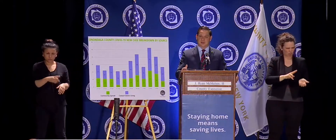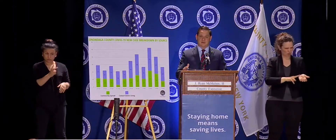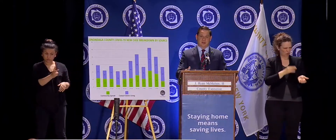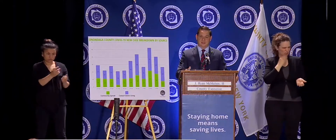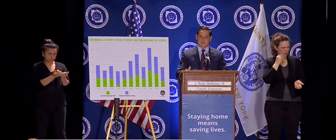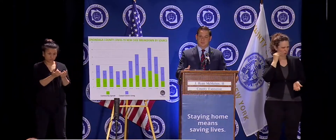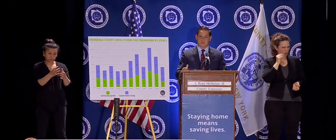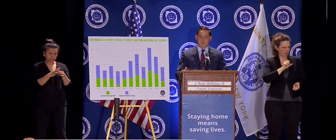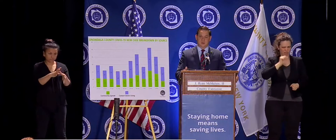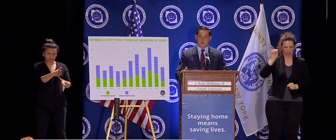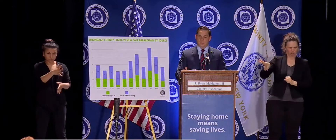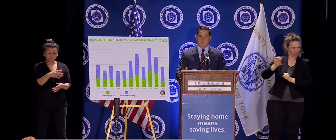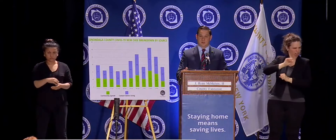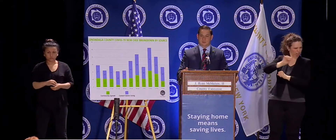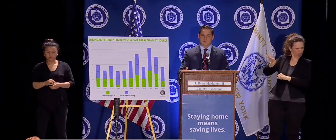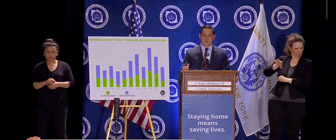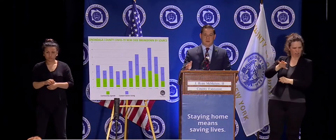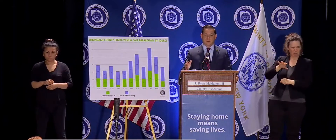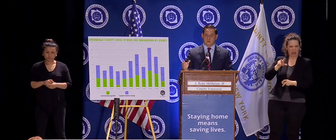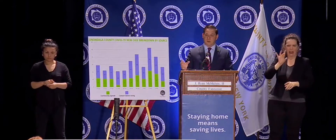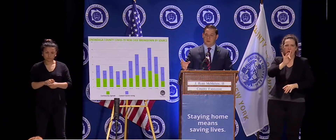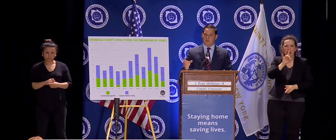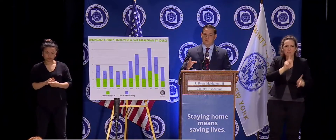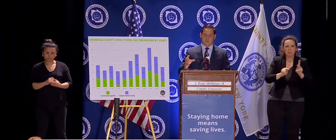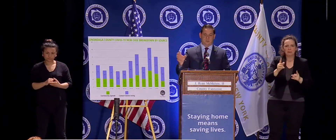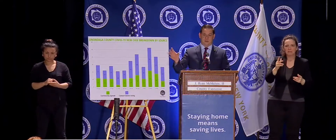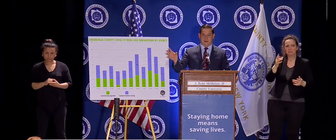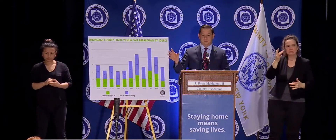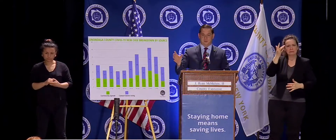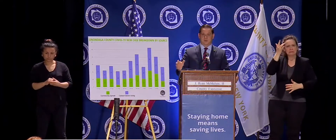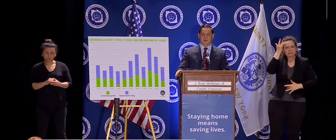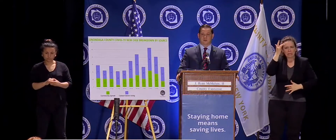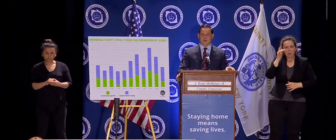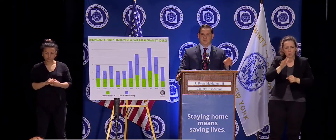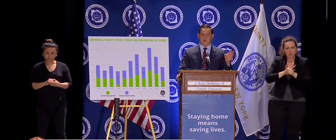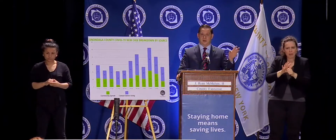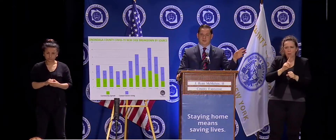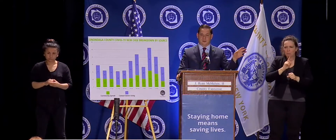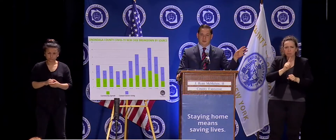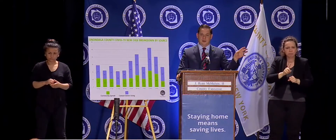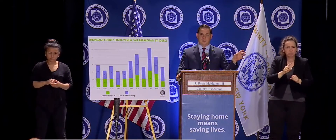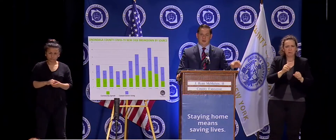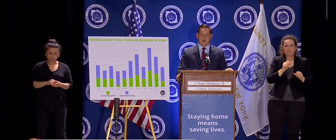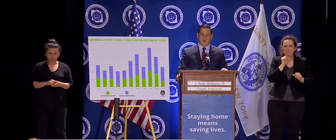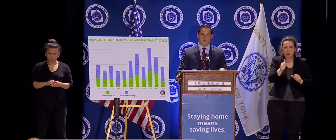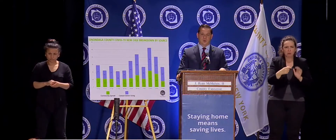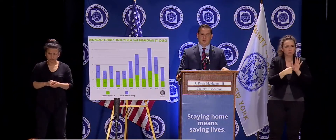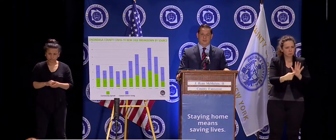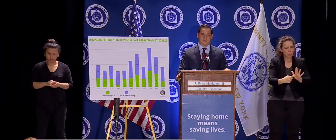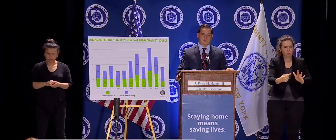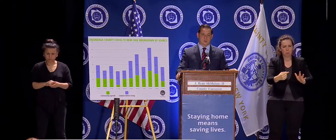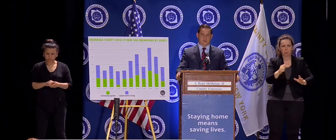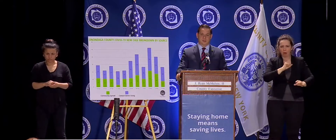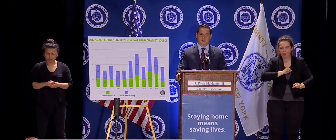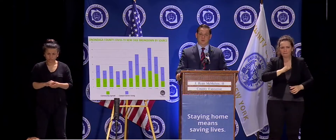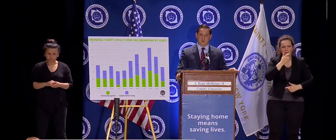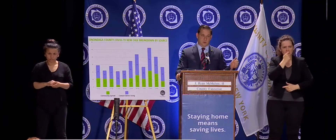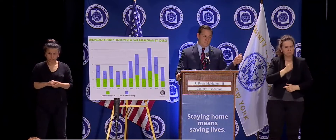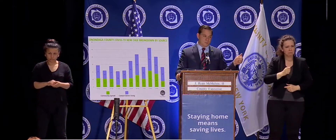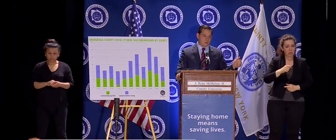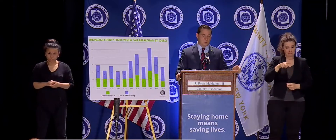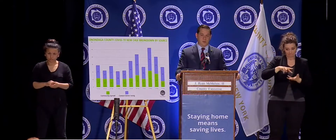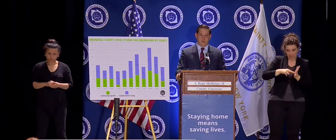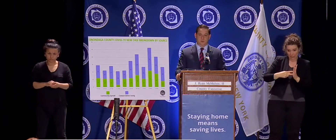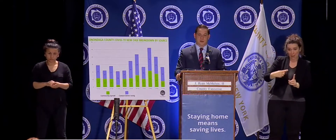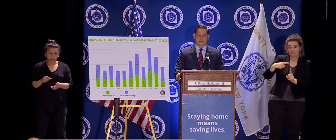positive and they have light symptoms or no symptoms. We don't need those people in the hospital. We need those people isolated under a quarantine situation similar to